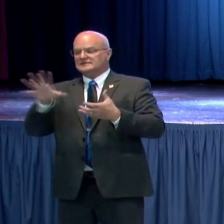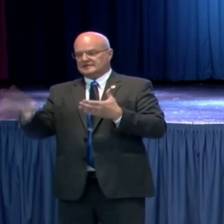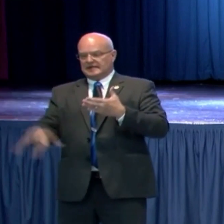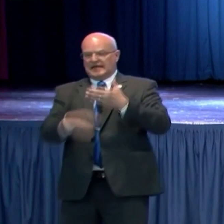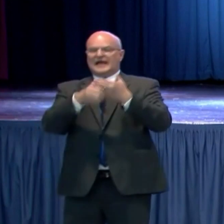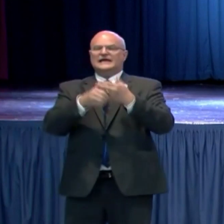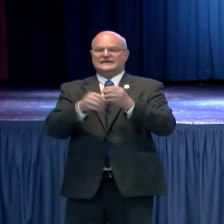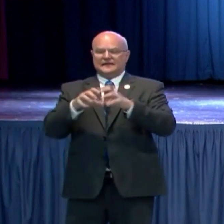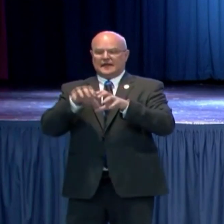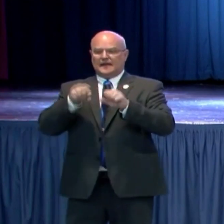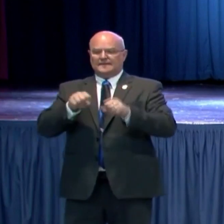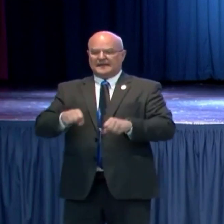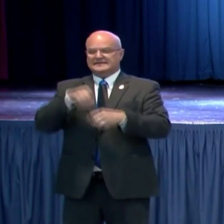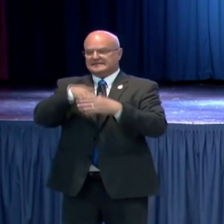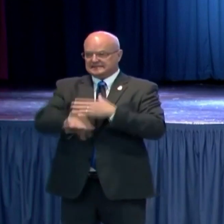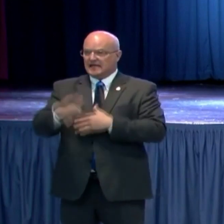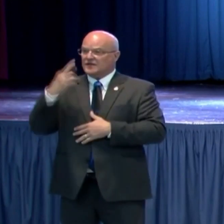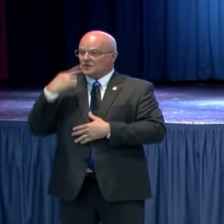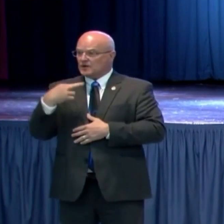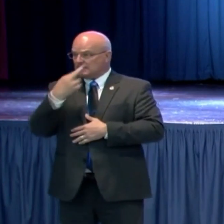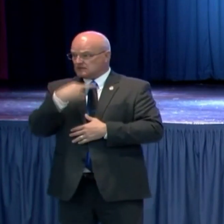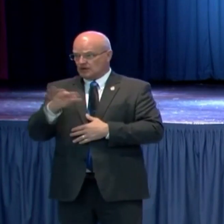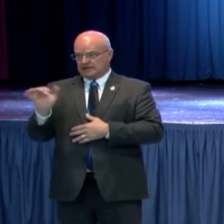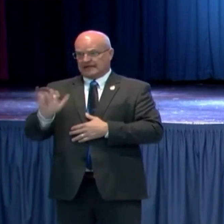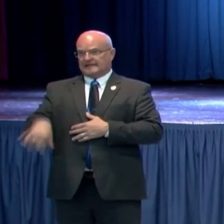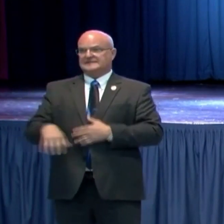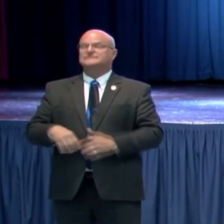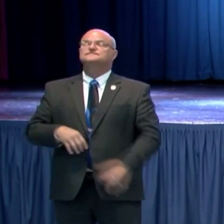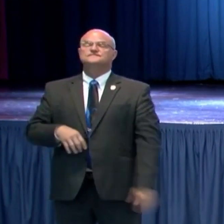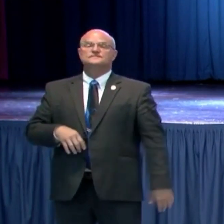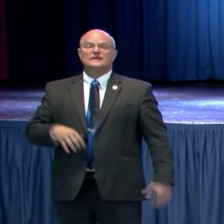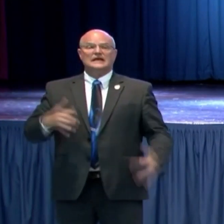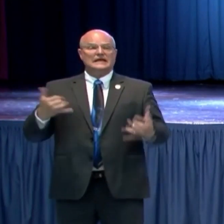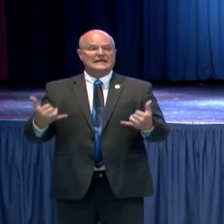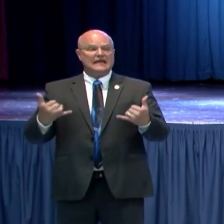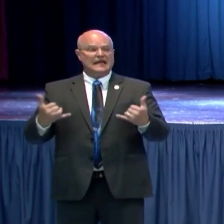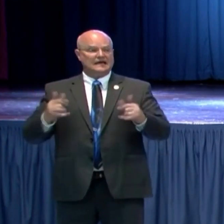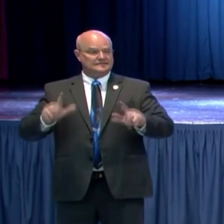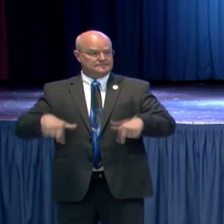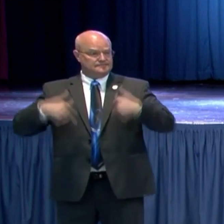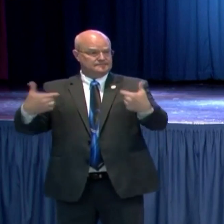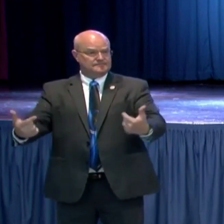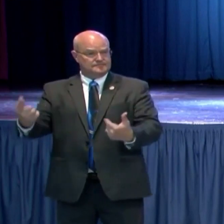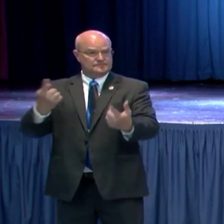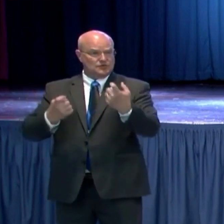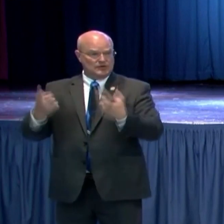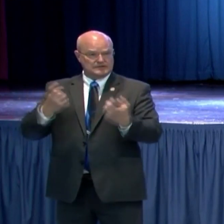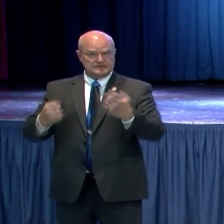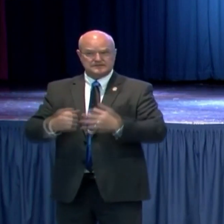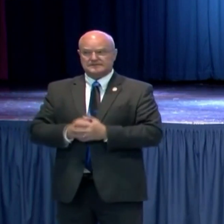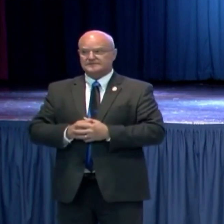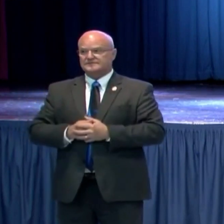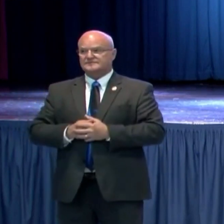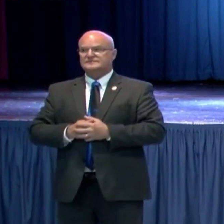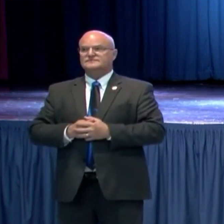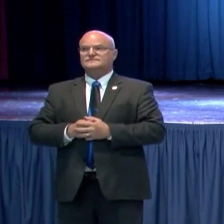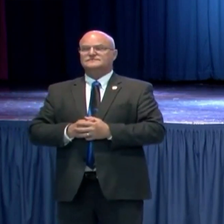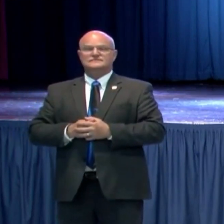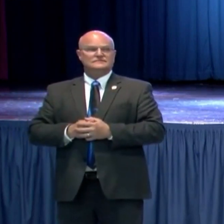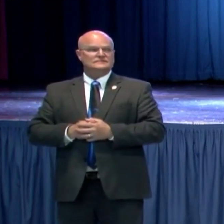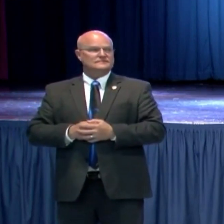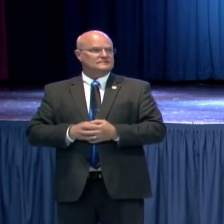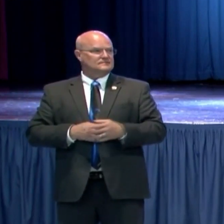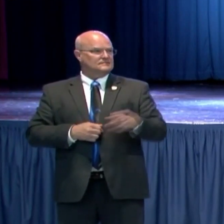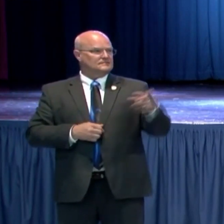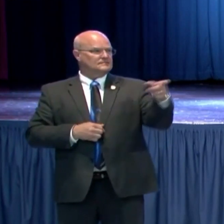to their capacity in their restaurants in this fashion. With that, be happy to turn it open to questions. Right